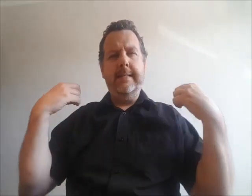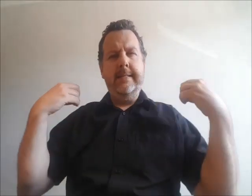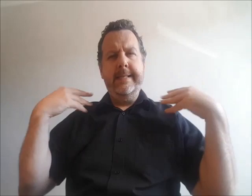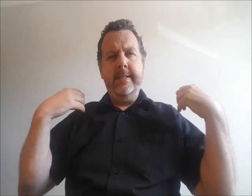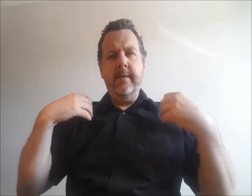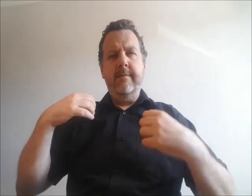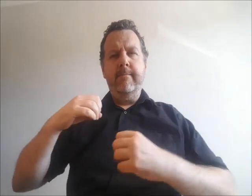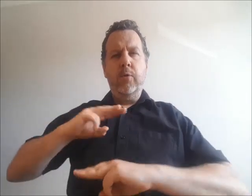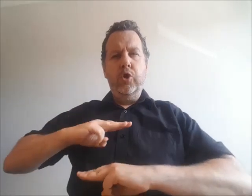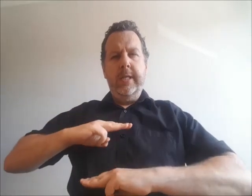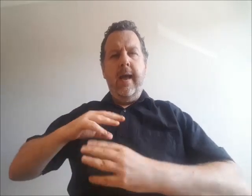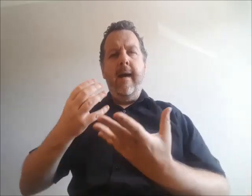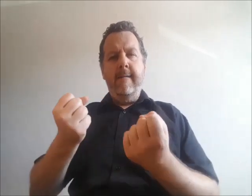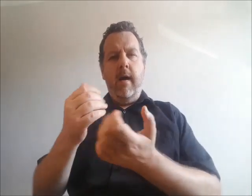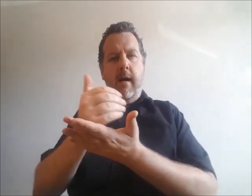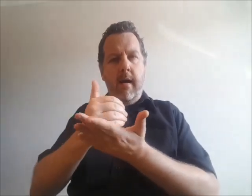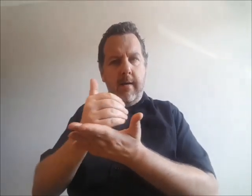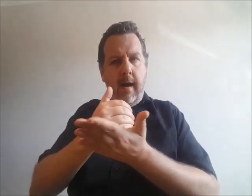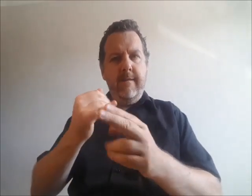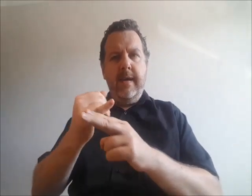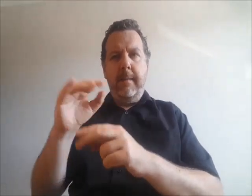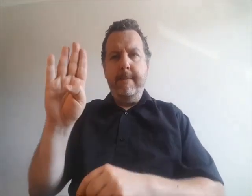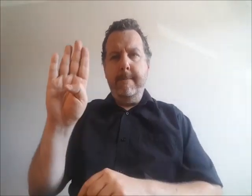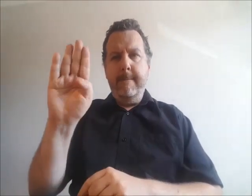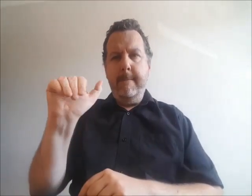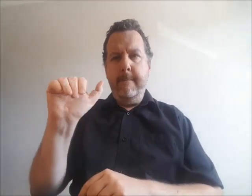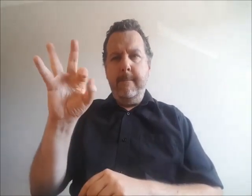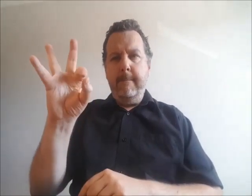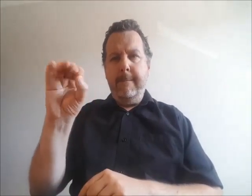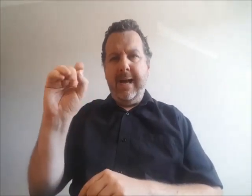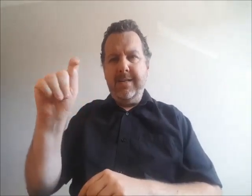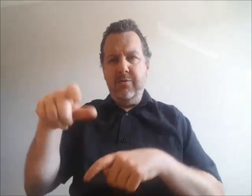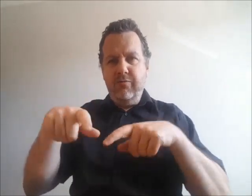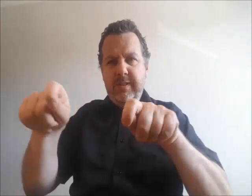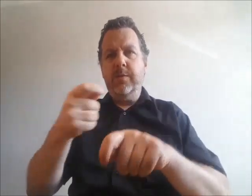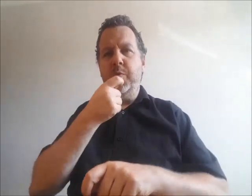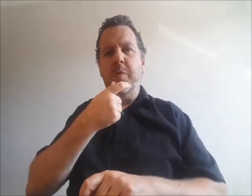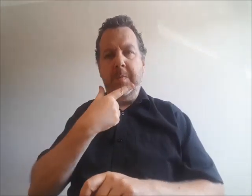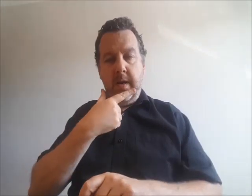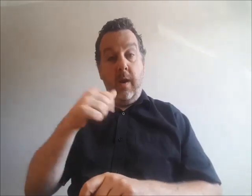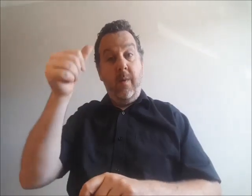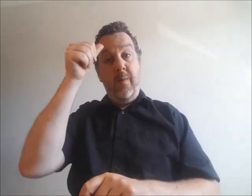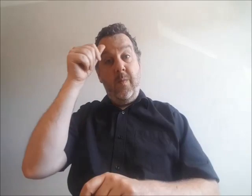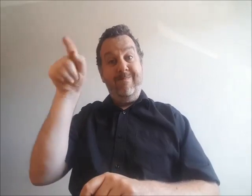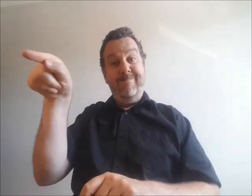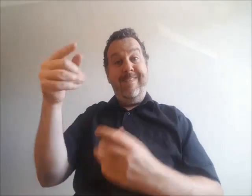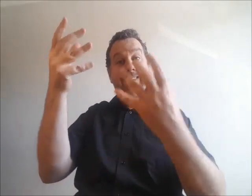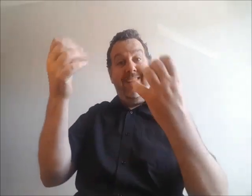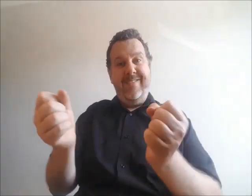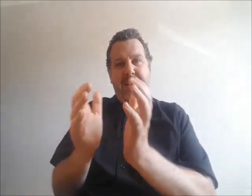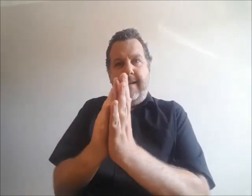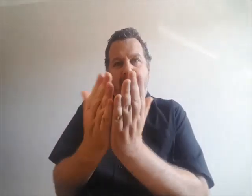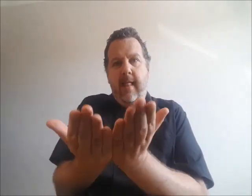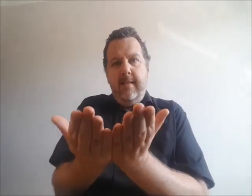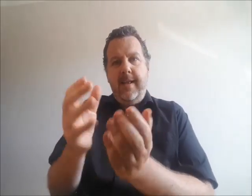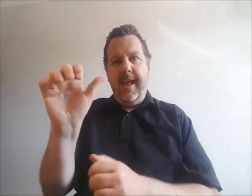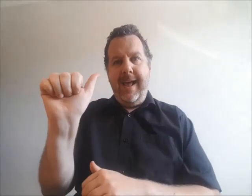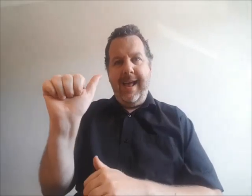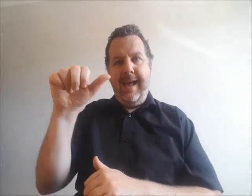there is a Sisters of Mercy archive in Baggot Street in Dublin. And I know that they do have a set of